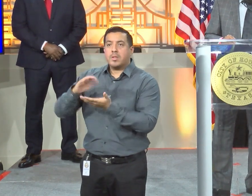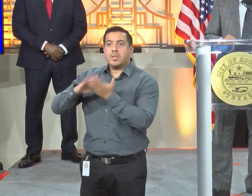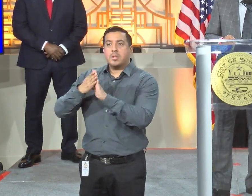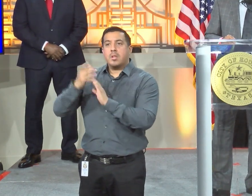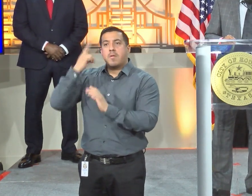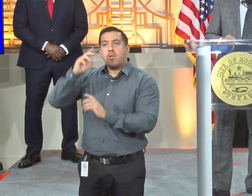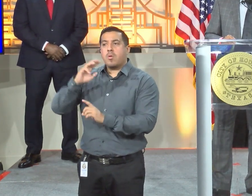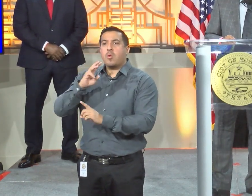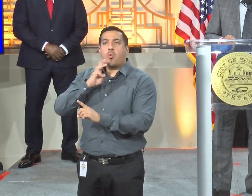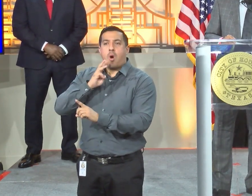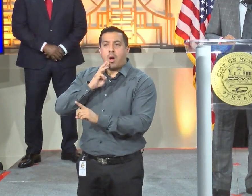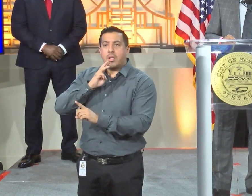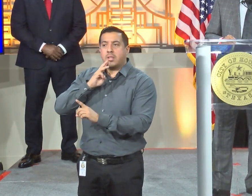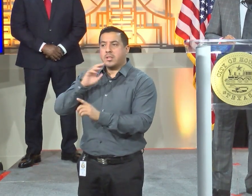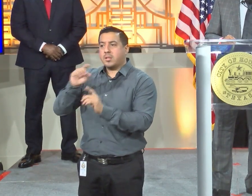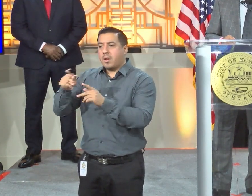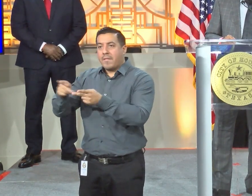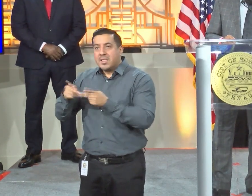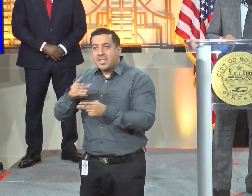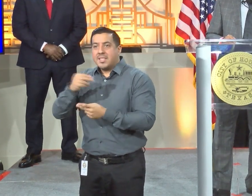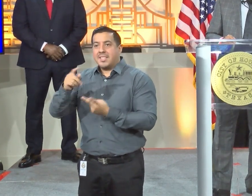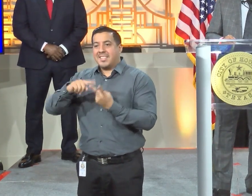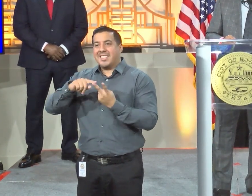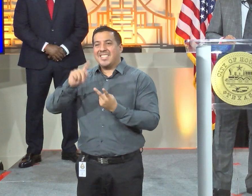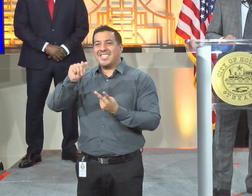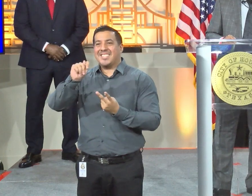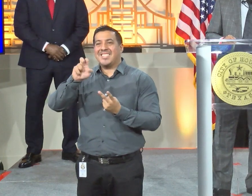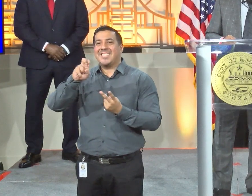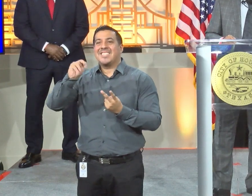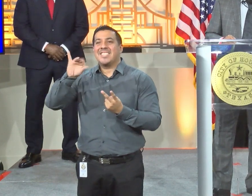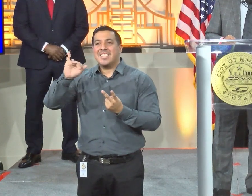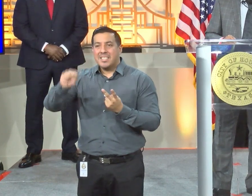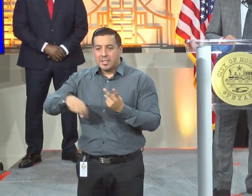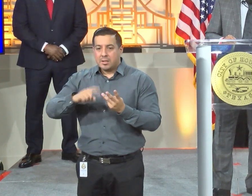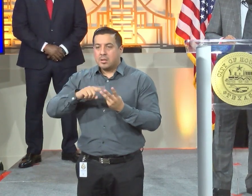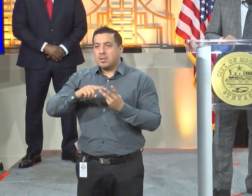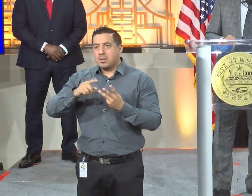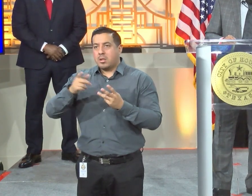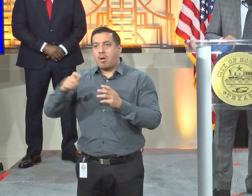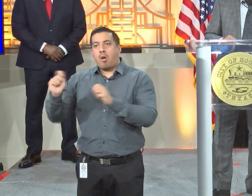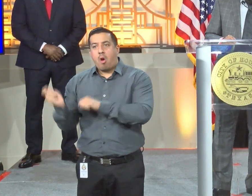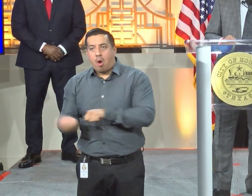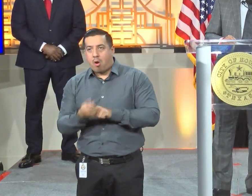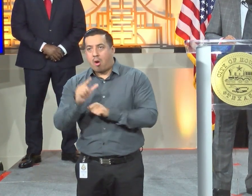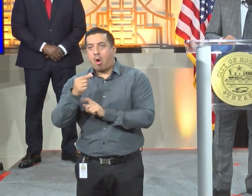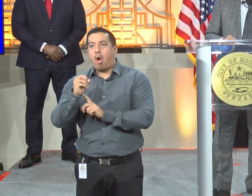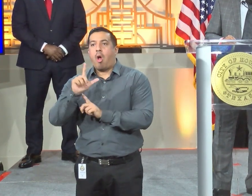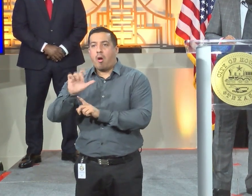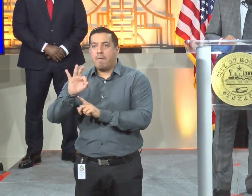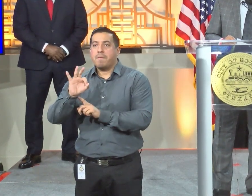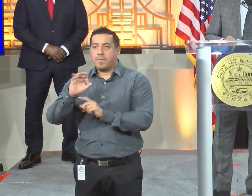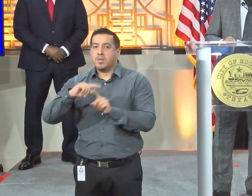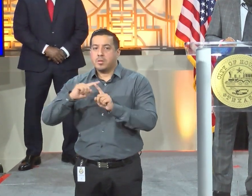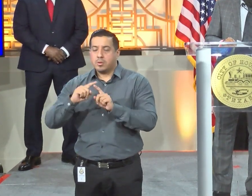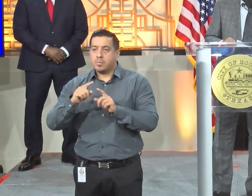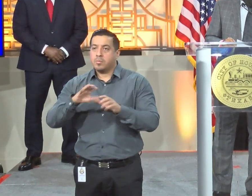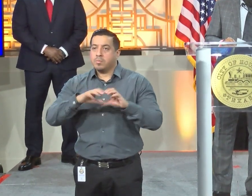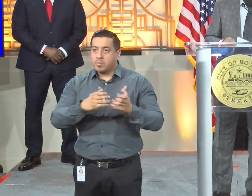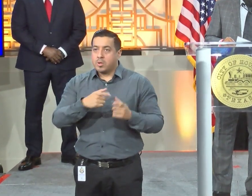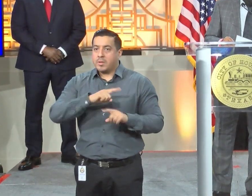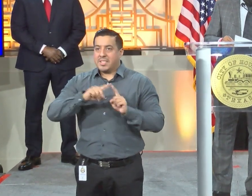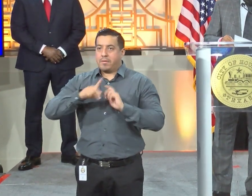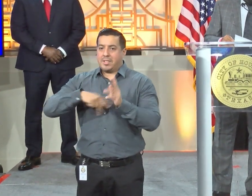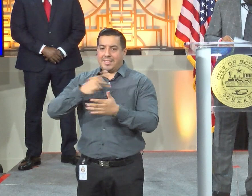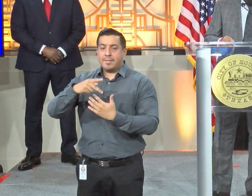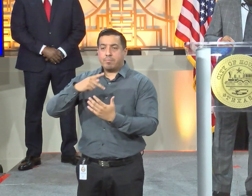aquatic facilities, tennis centers, and golf courses. He has managed green space inventory, crew assignments, and